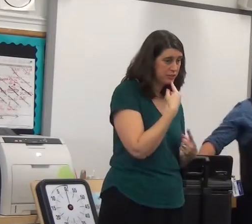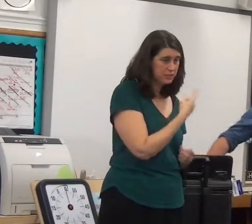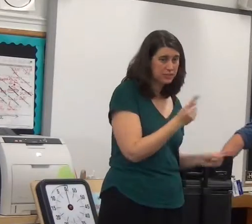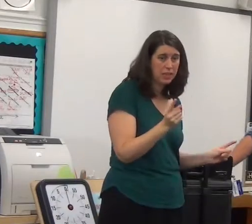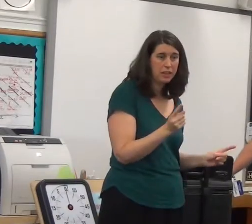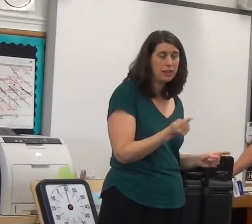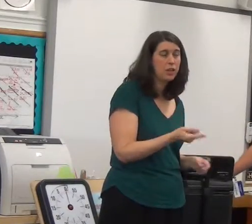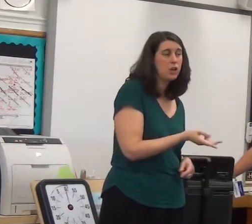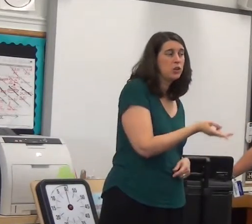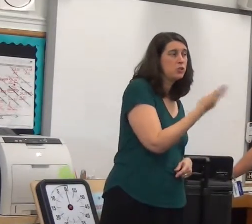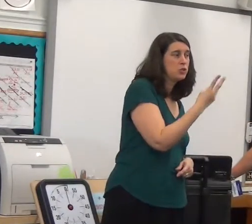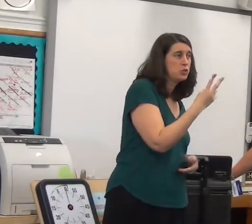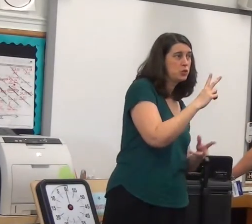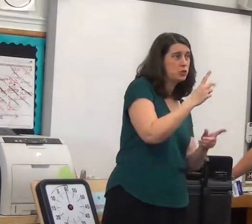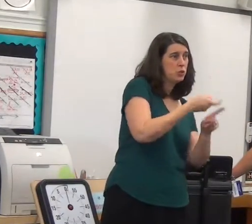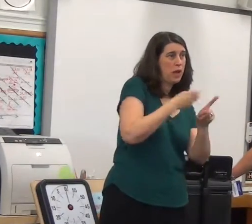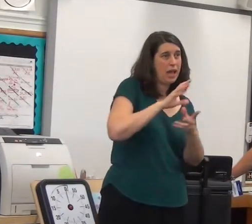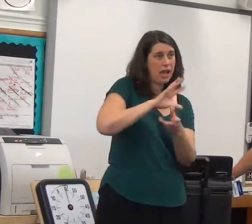2 out of 3.